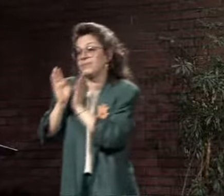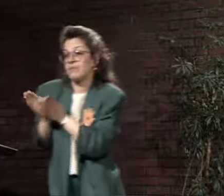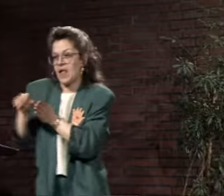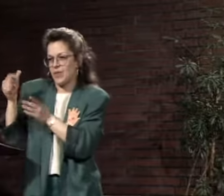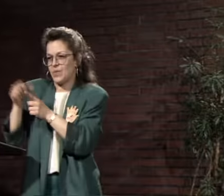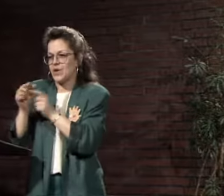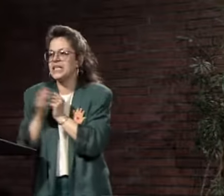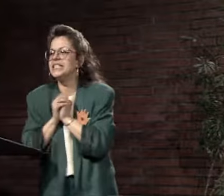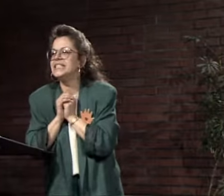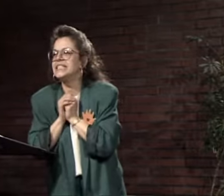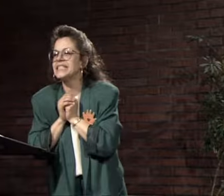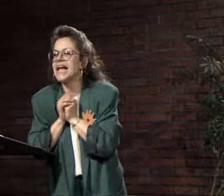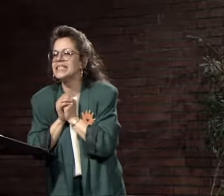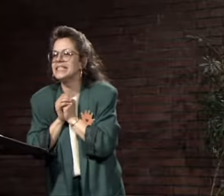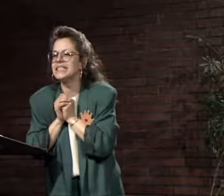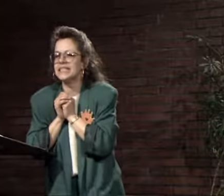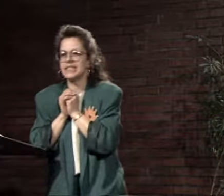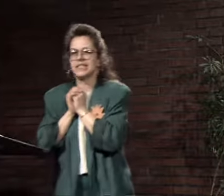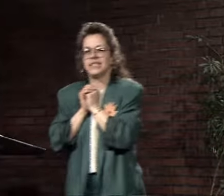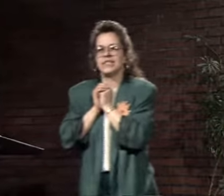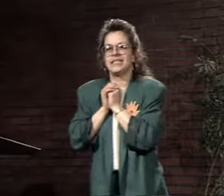answers. Okay, what about this one?